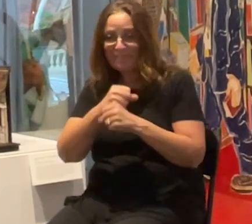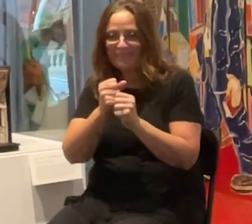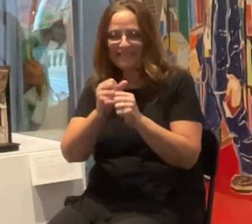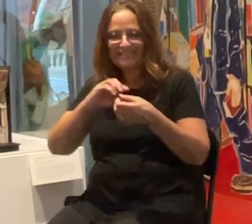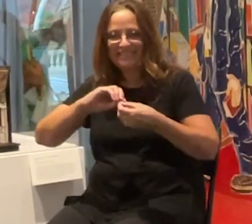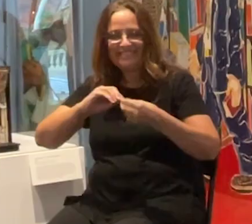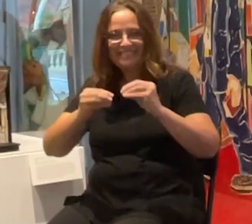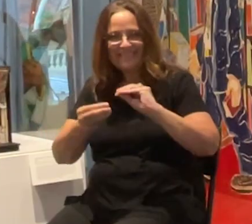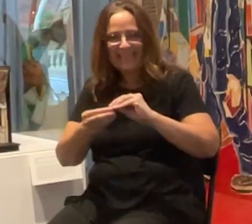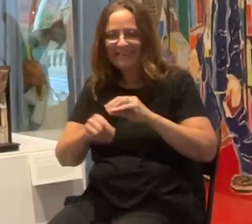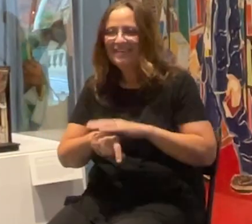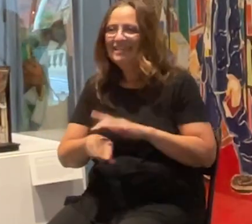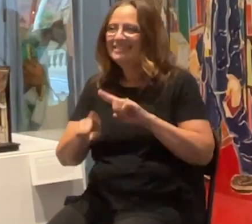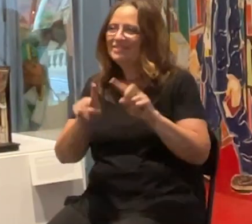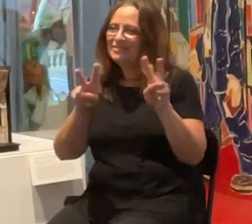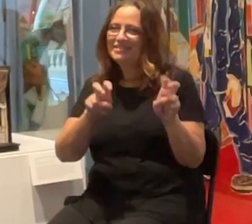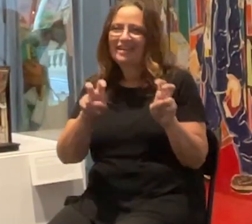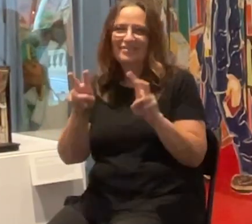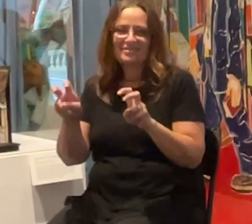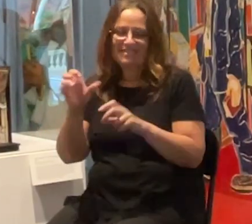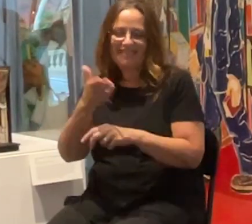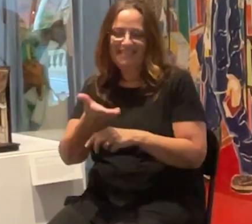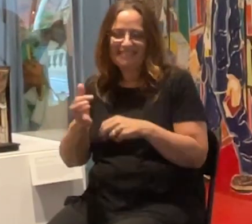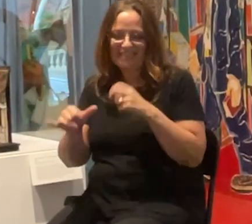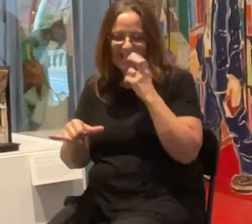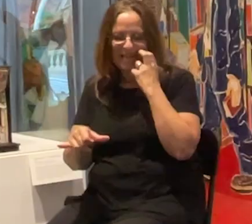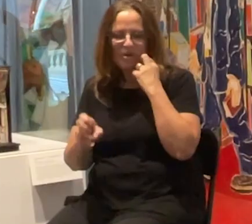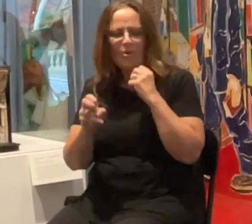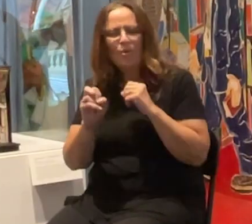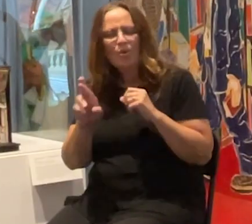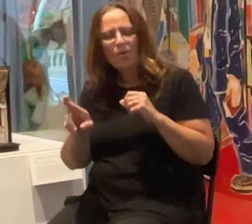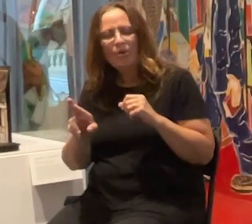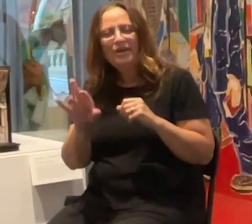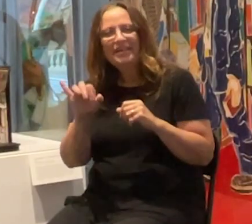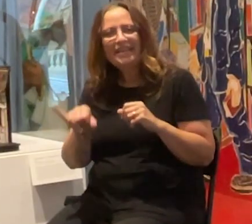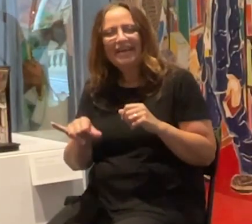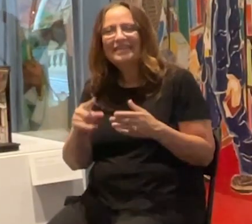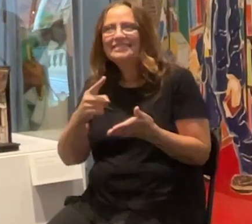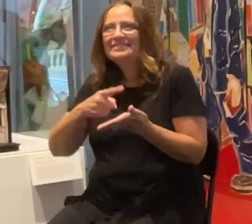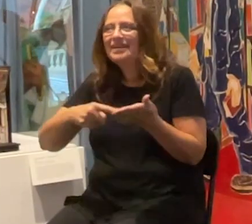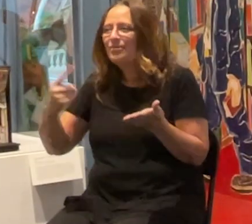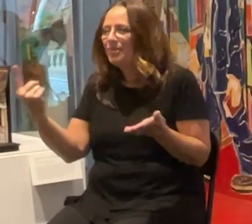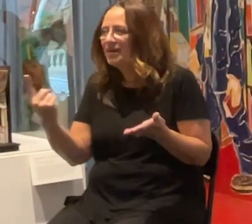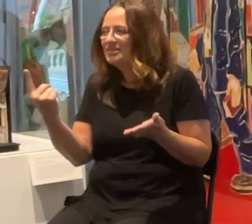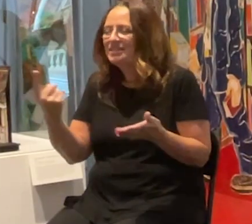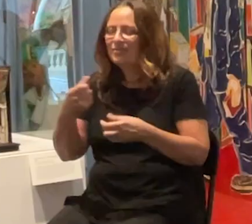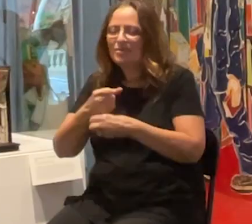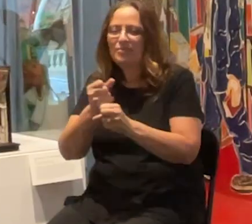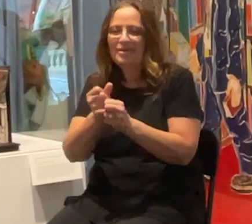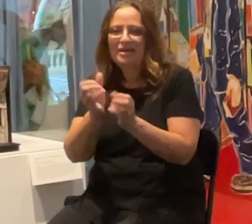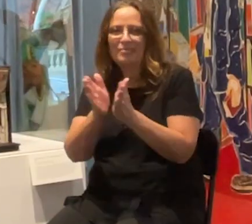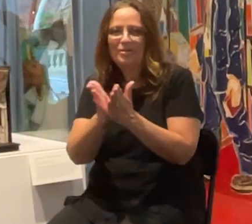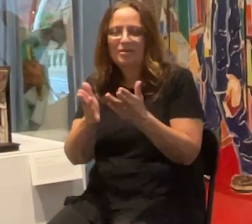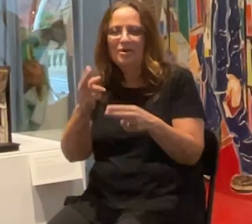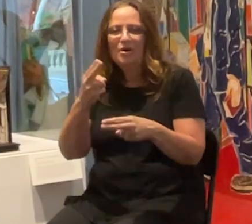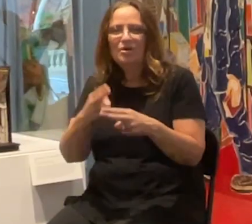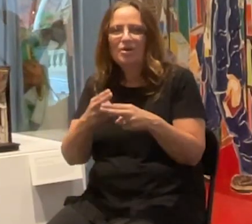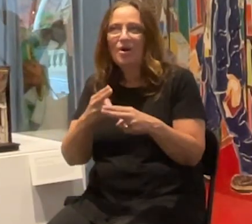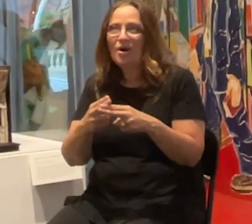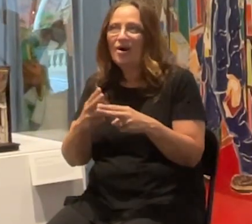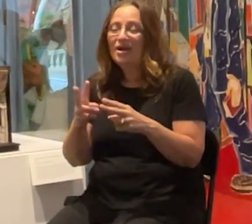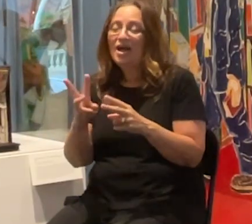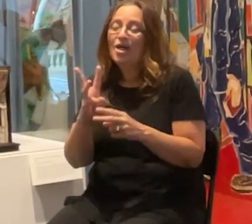kind of the titles and things like that, so, or just the fact that somewhere someone will make a book called The Waterfalls of